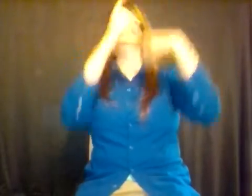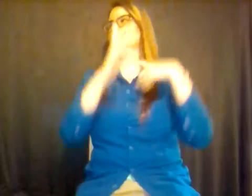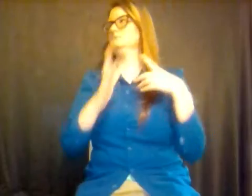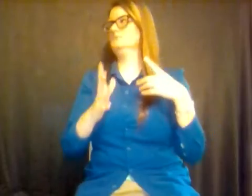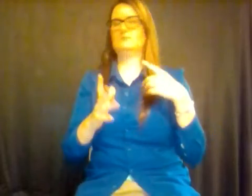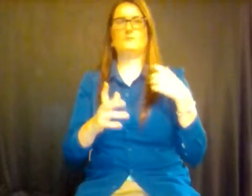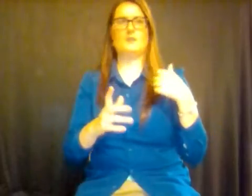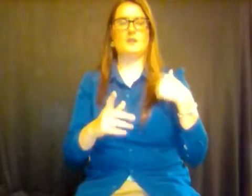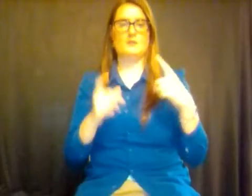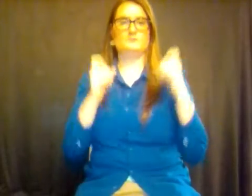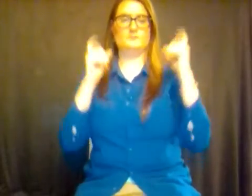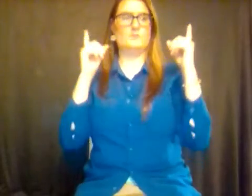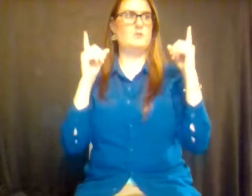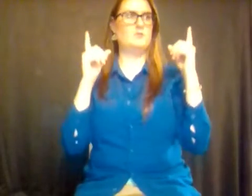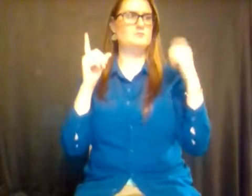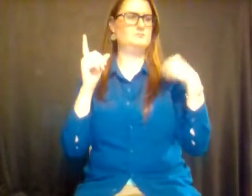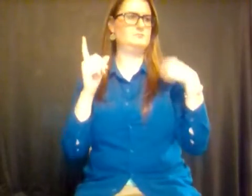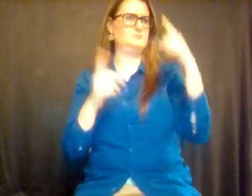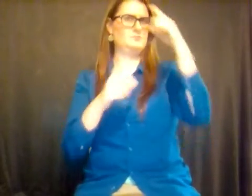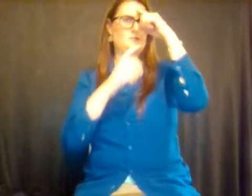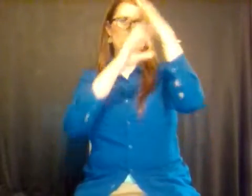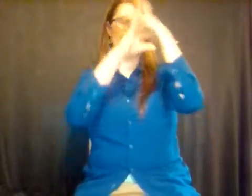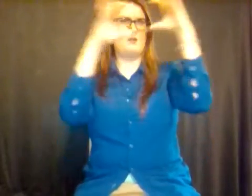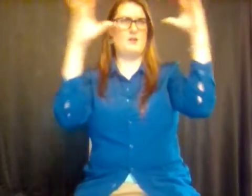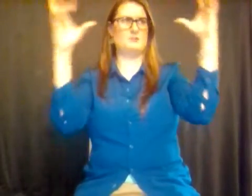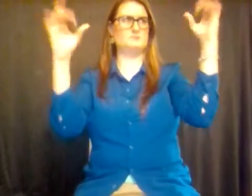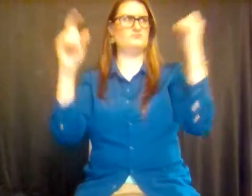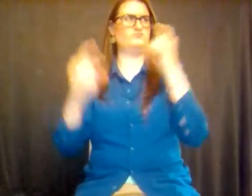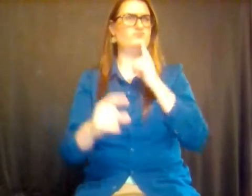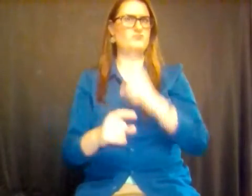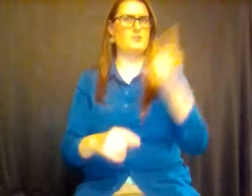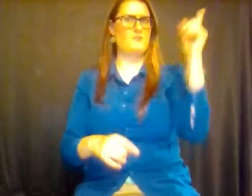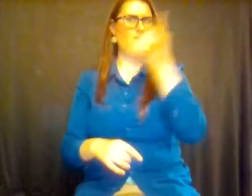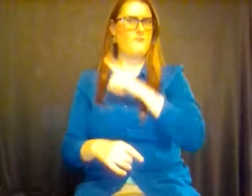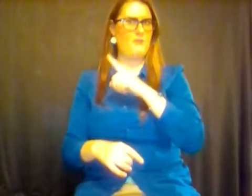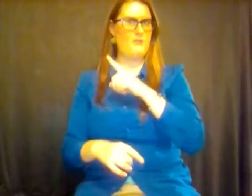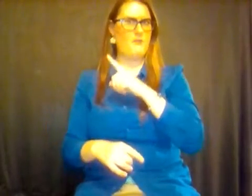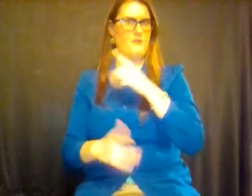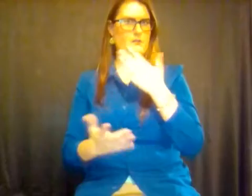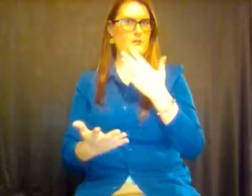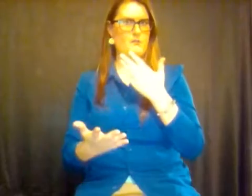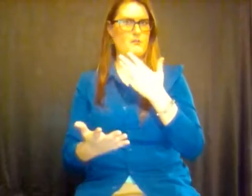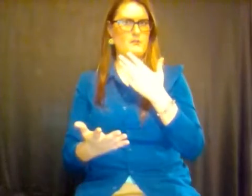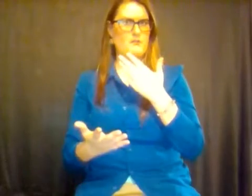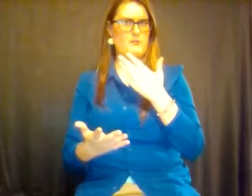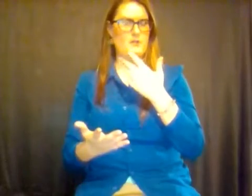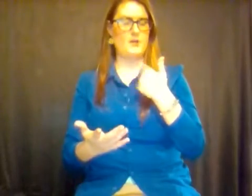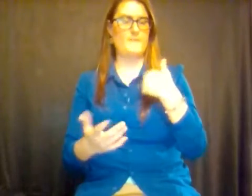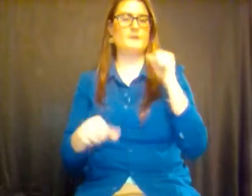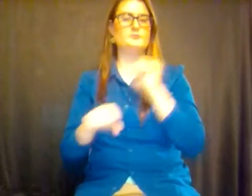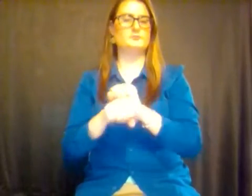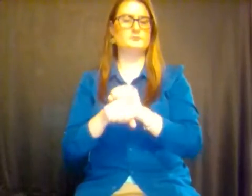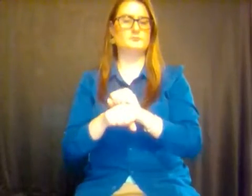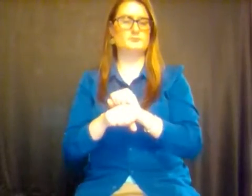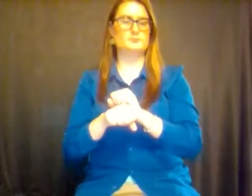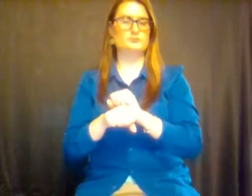the morning, he wondered if what he'd seen and heard had been real or just a dream. But he took the stone he'd used as a pillow and stood it on its end so that